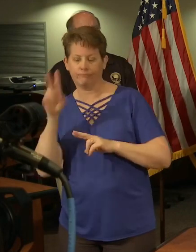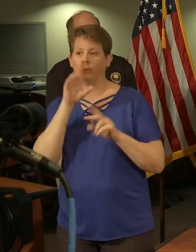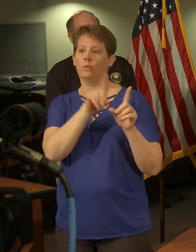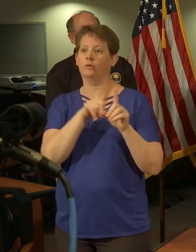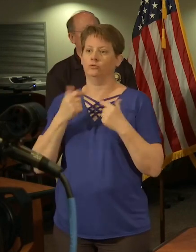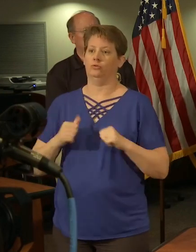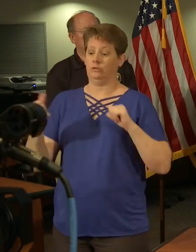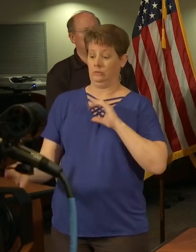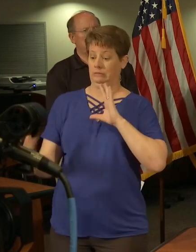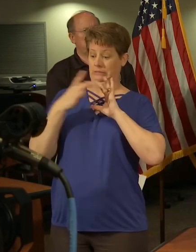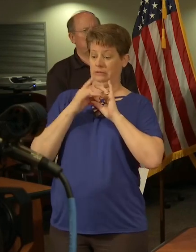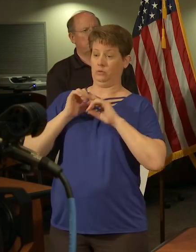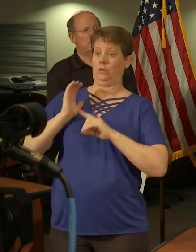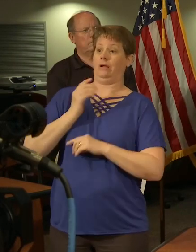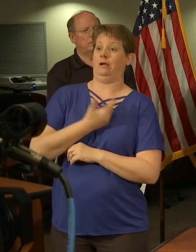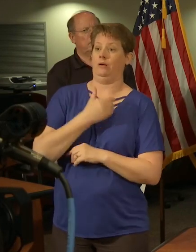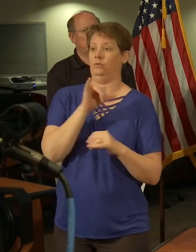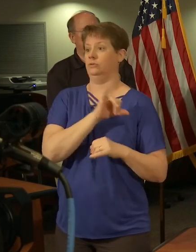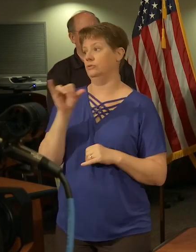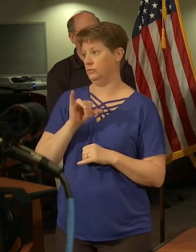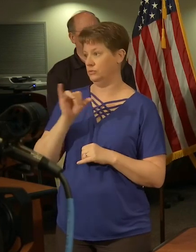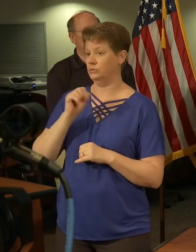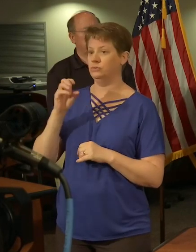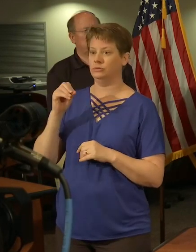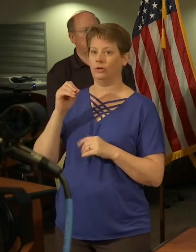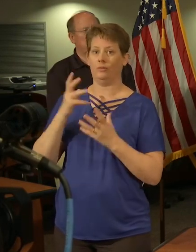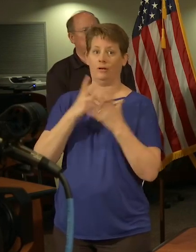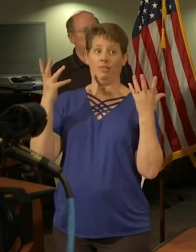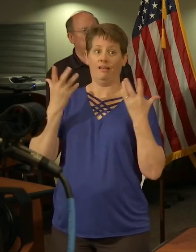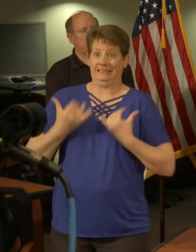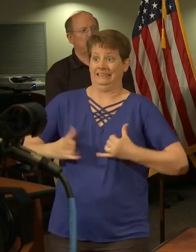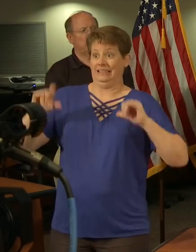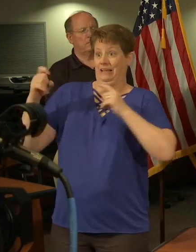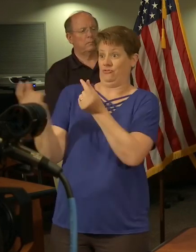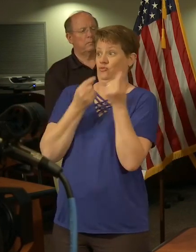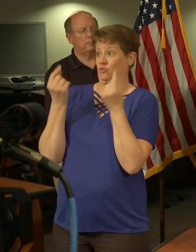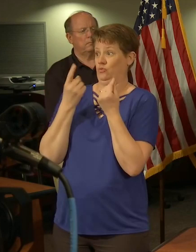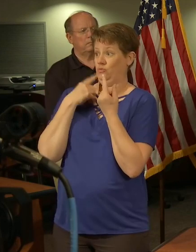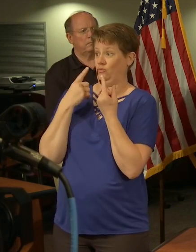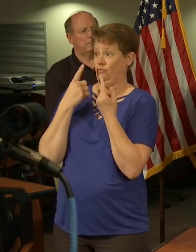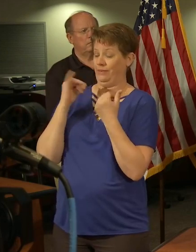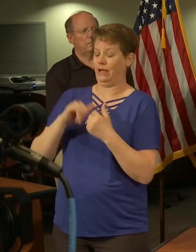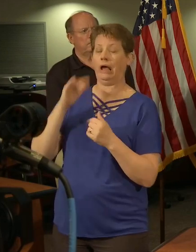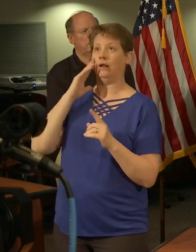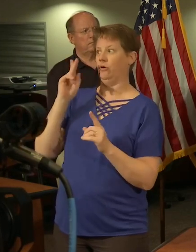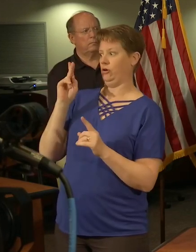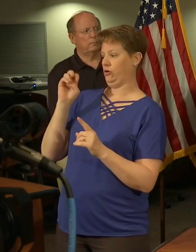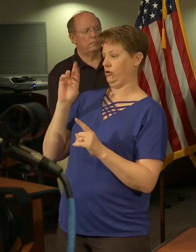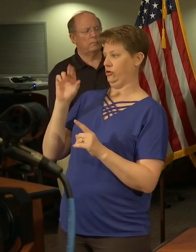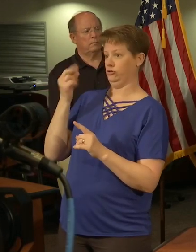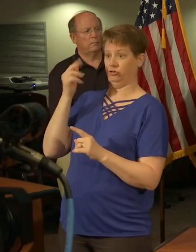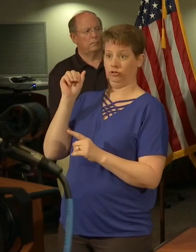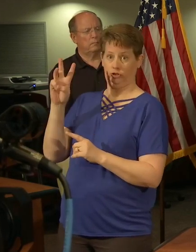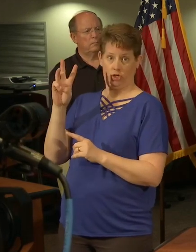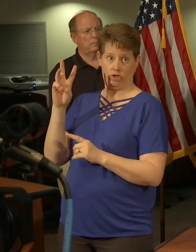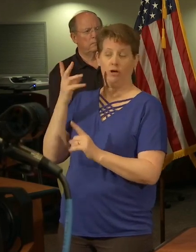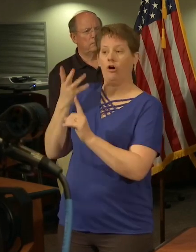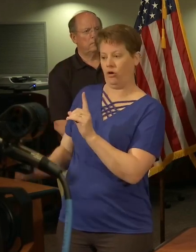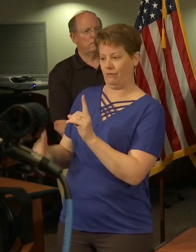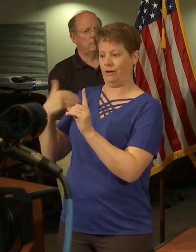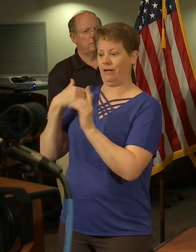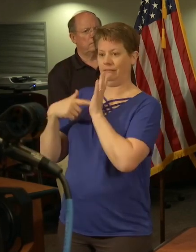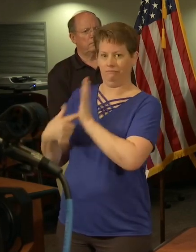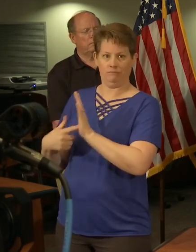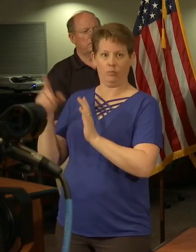connect those to our website as well. So there's a lot of work still to be done. I know Kershaw County is already showing where